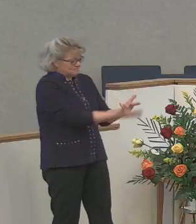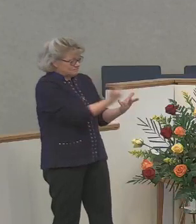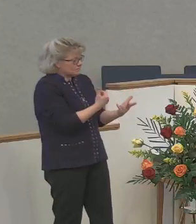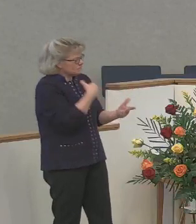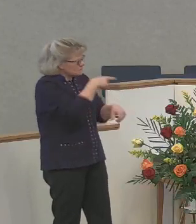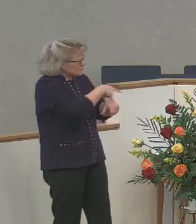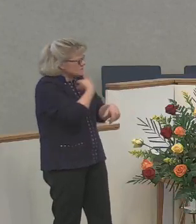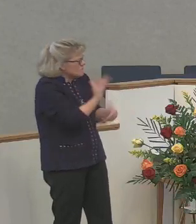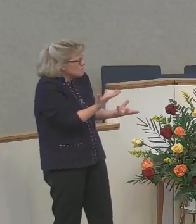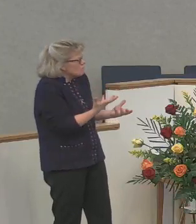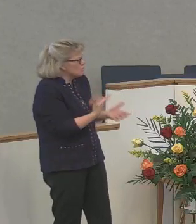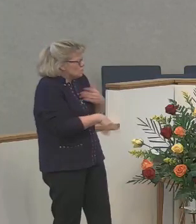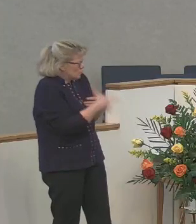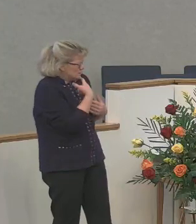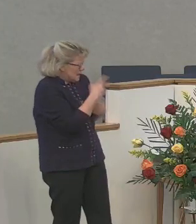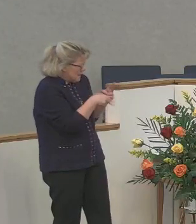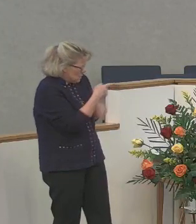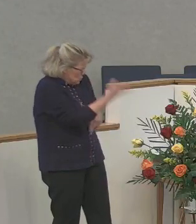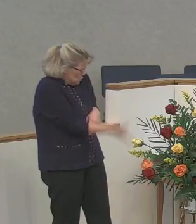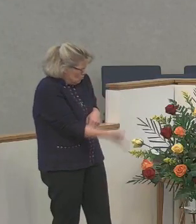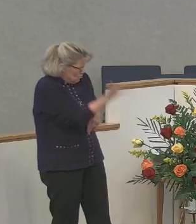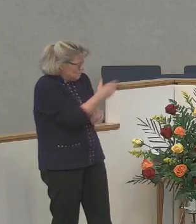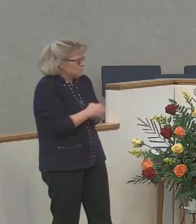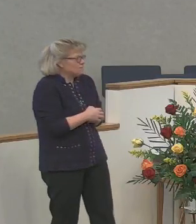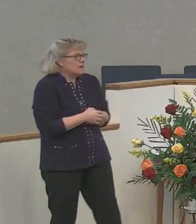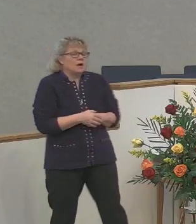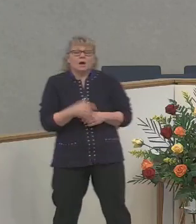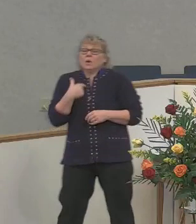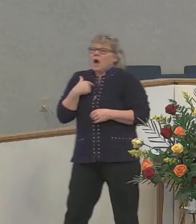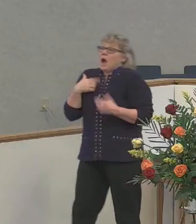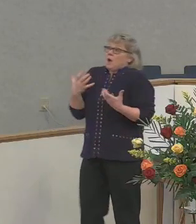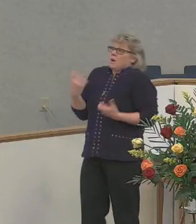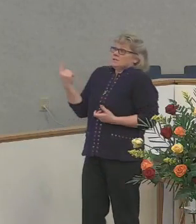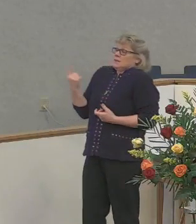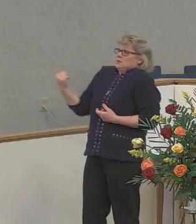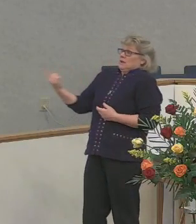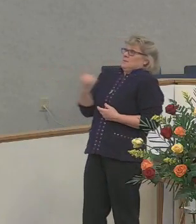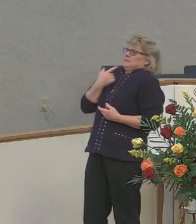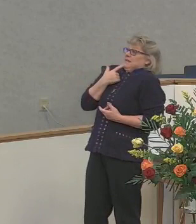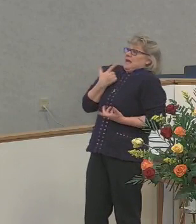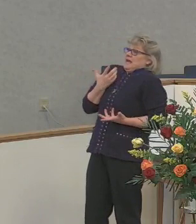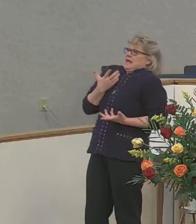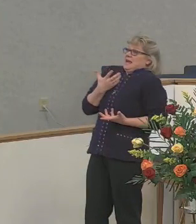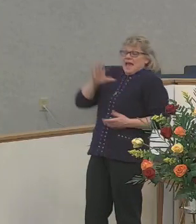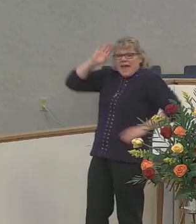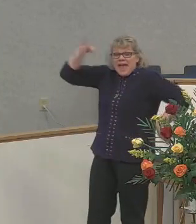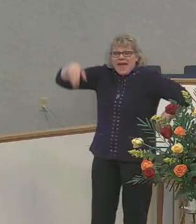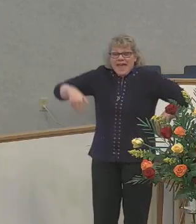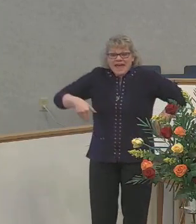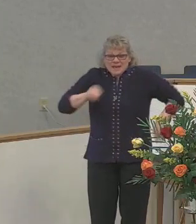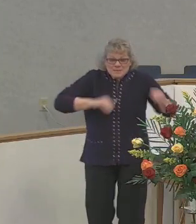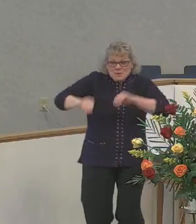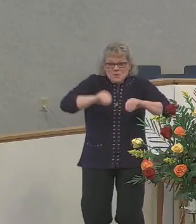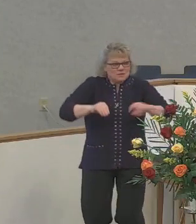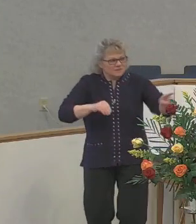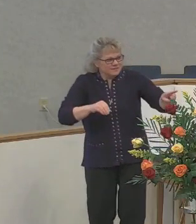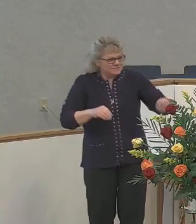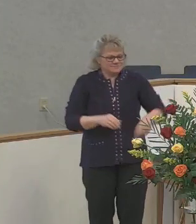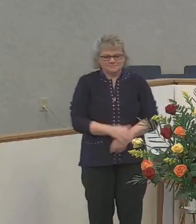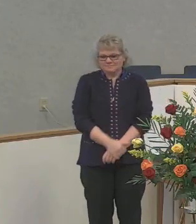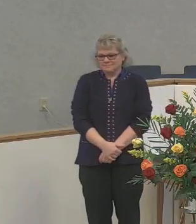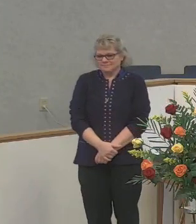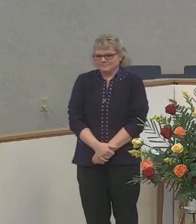Peter said, "What would you like for people to say about you?" He said, "I would like for somebody to come up and say, 'Hey, he moved.'"